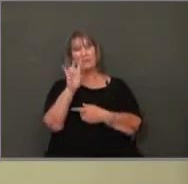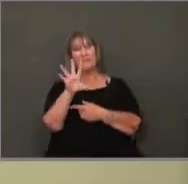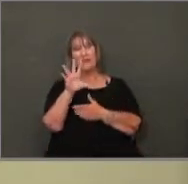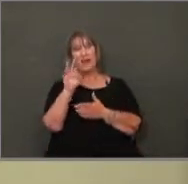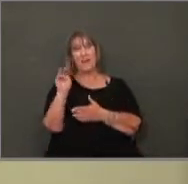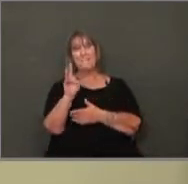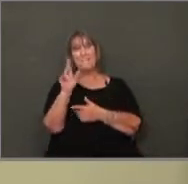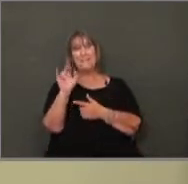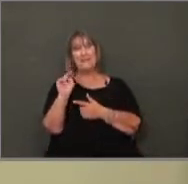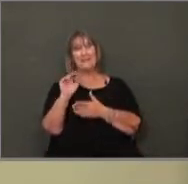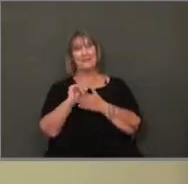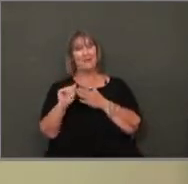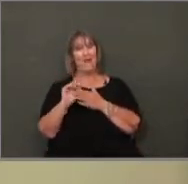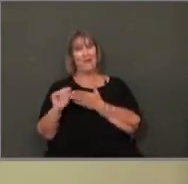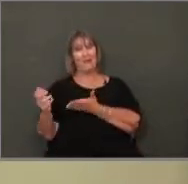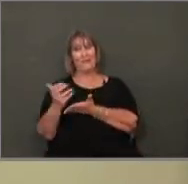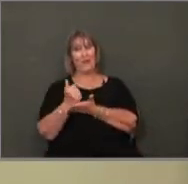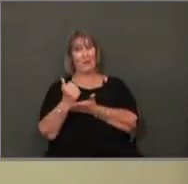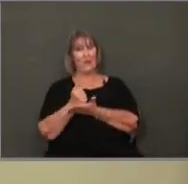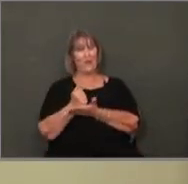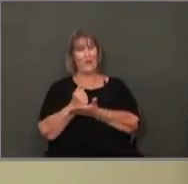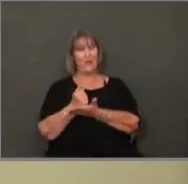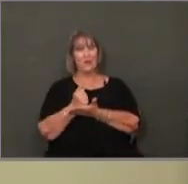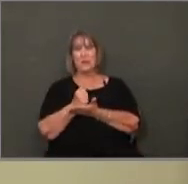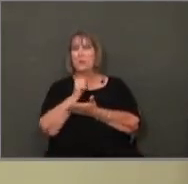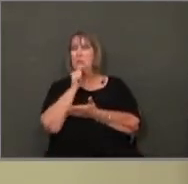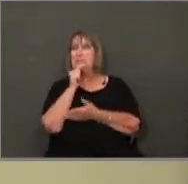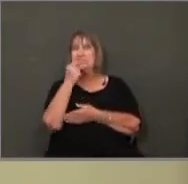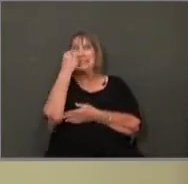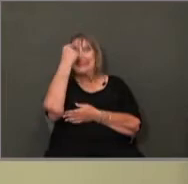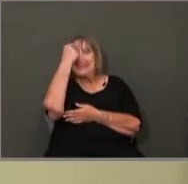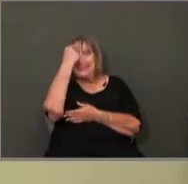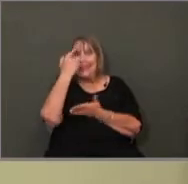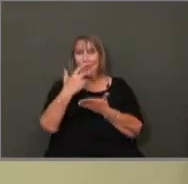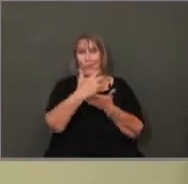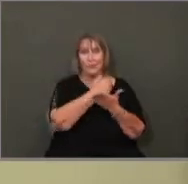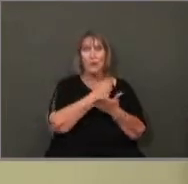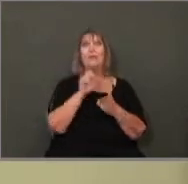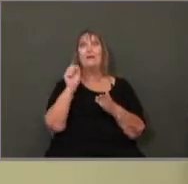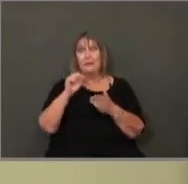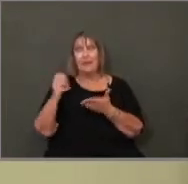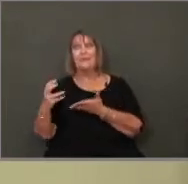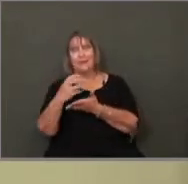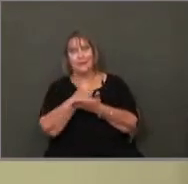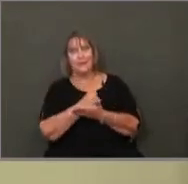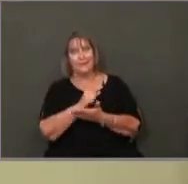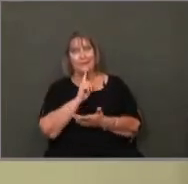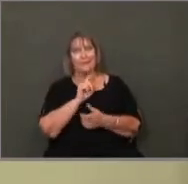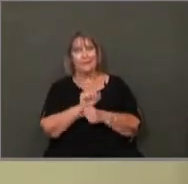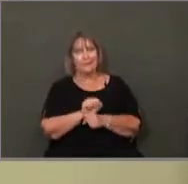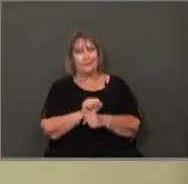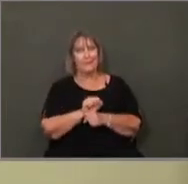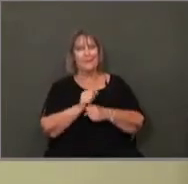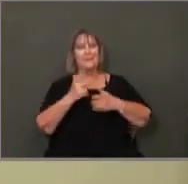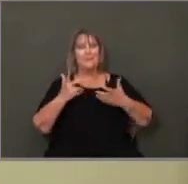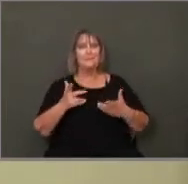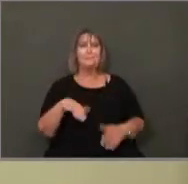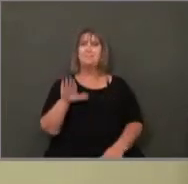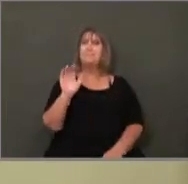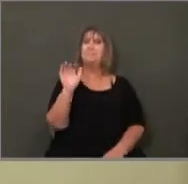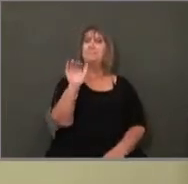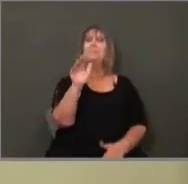from CPS Energy that we didn't even think was going to come in. So if somebody were to come to you and say,